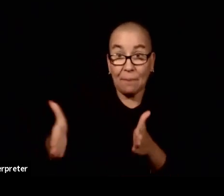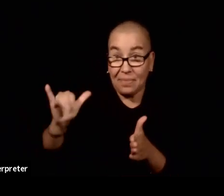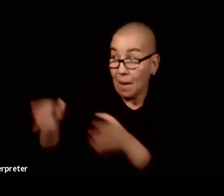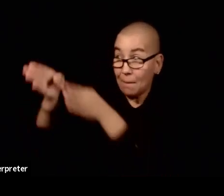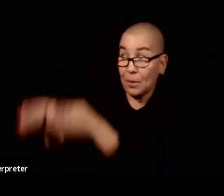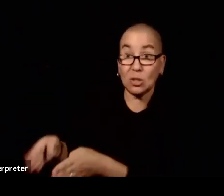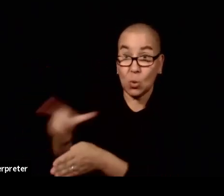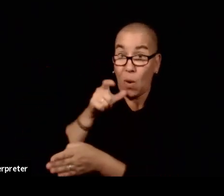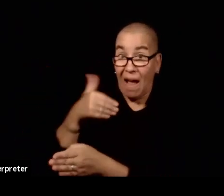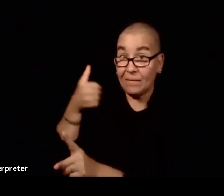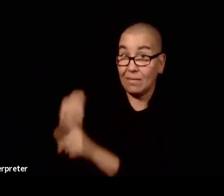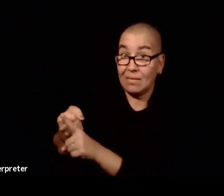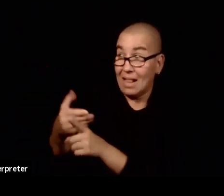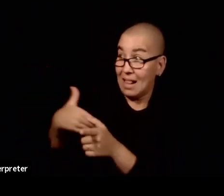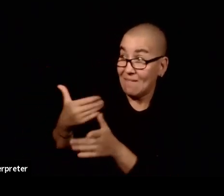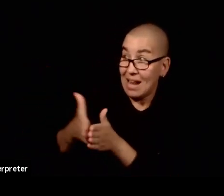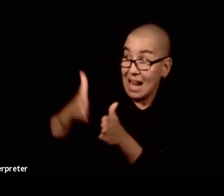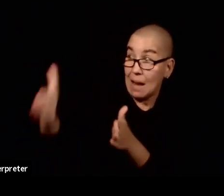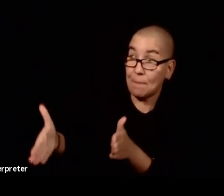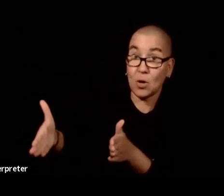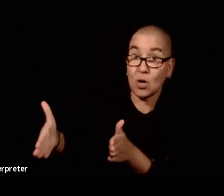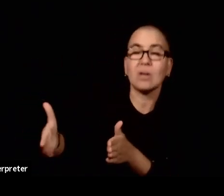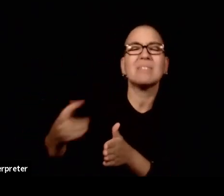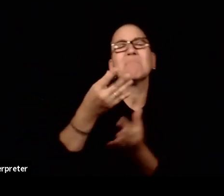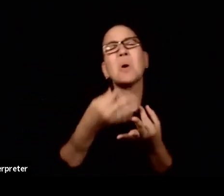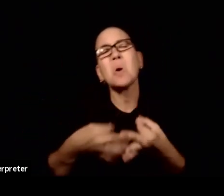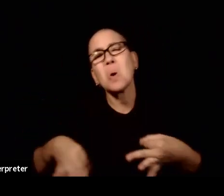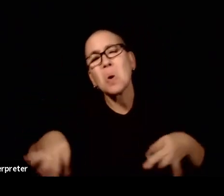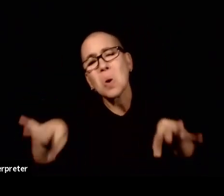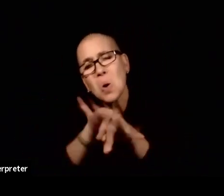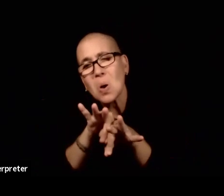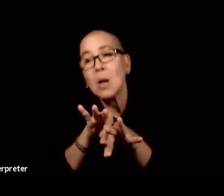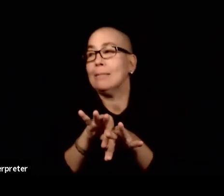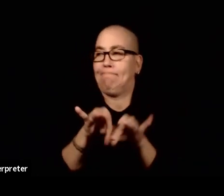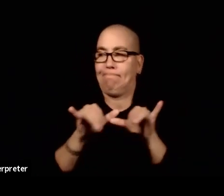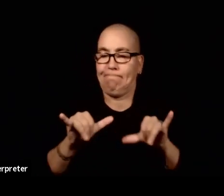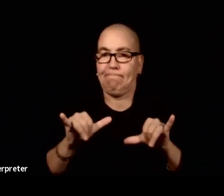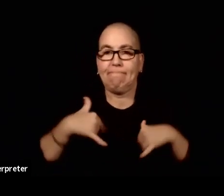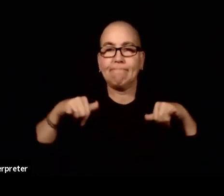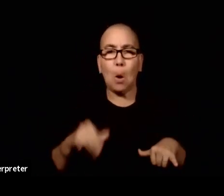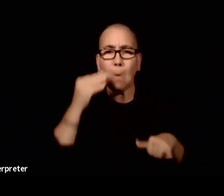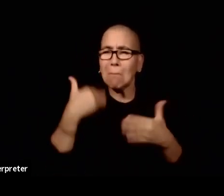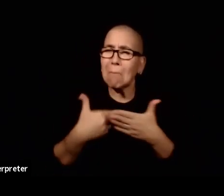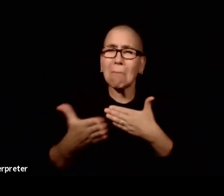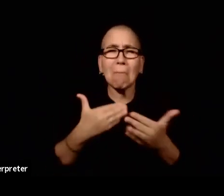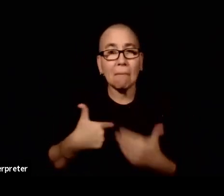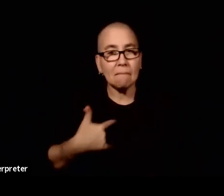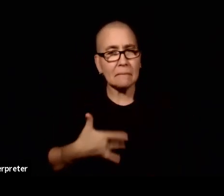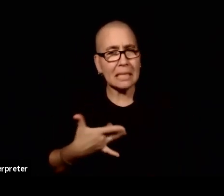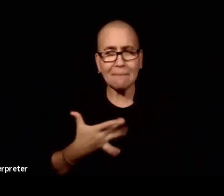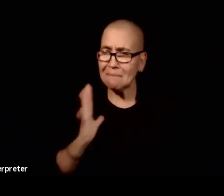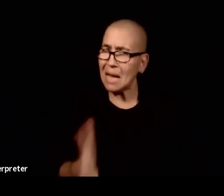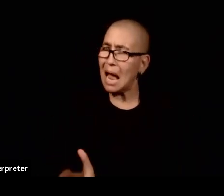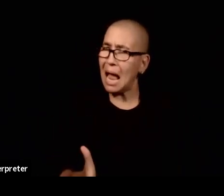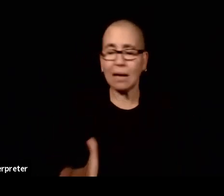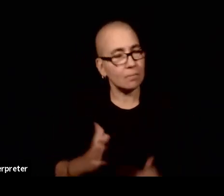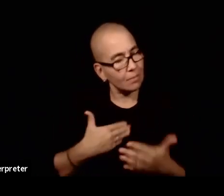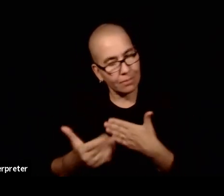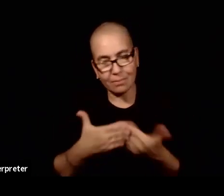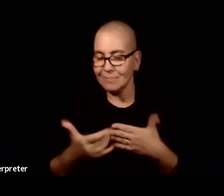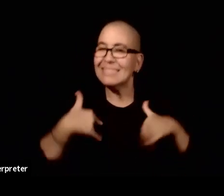known case exposures associated with it. So very important for everyone to practice social distancing. And please do wear a